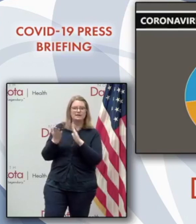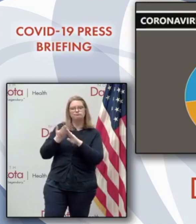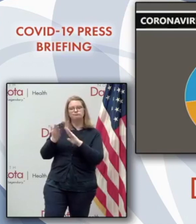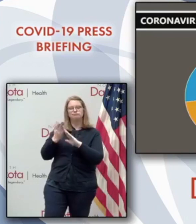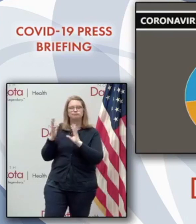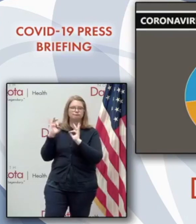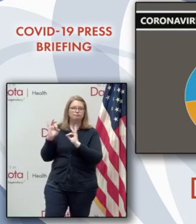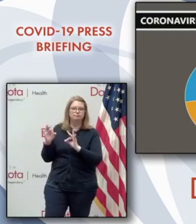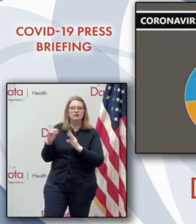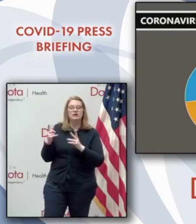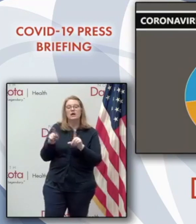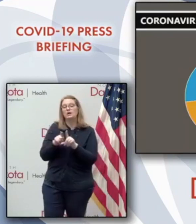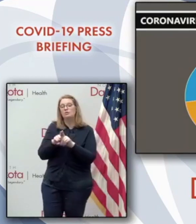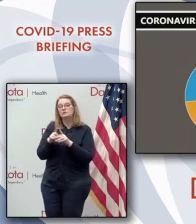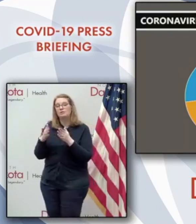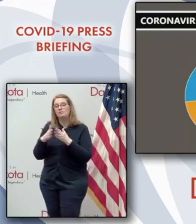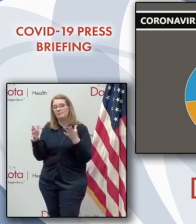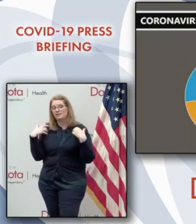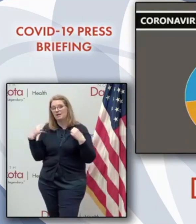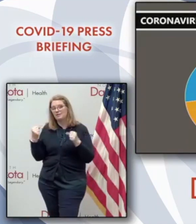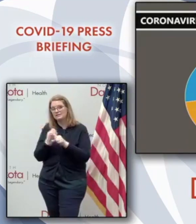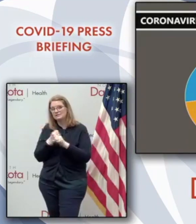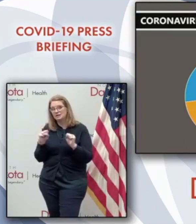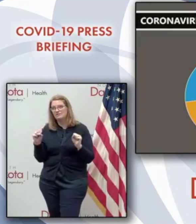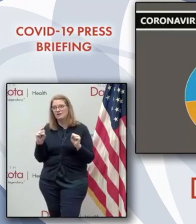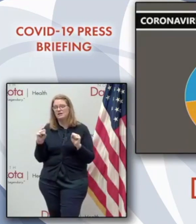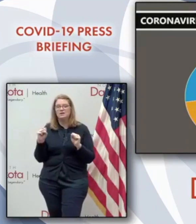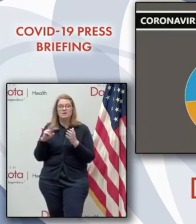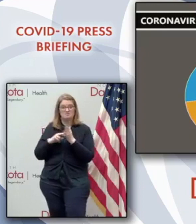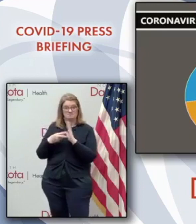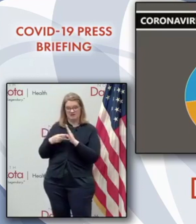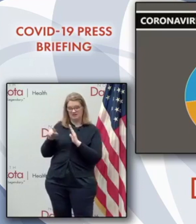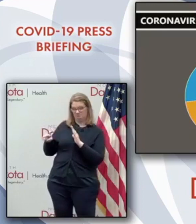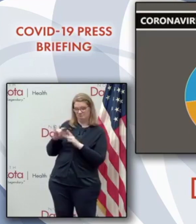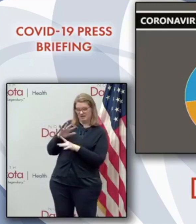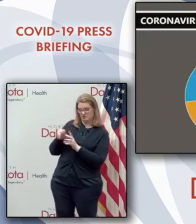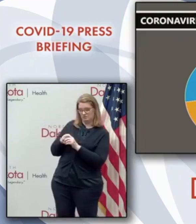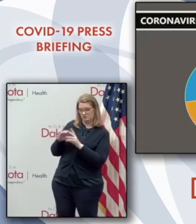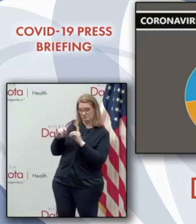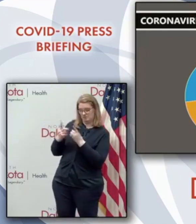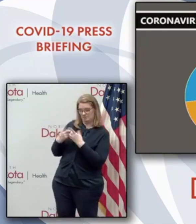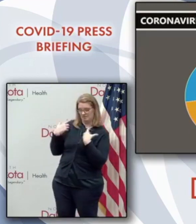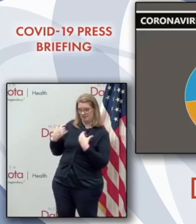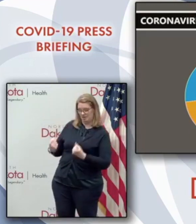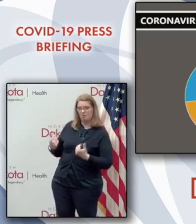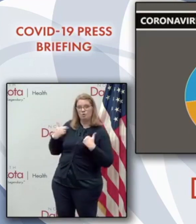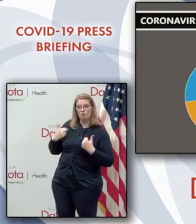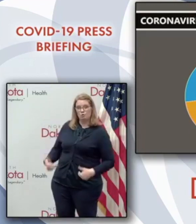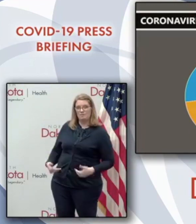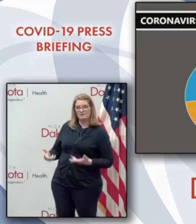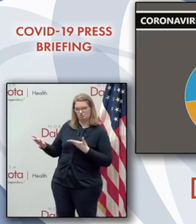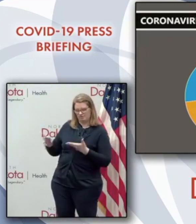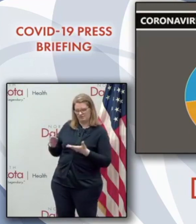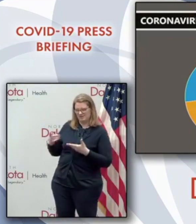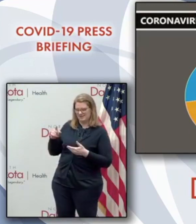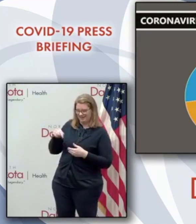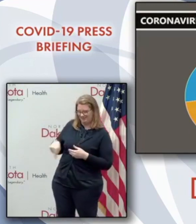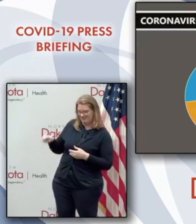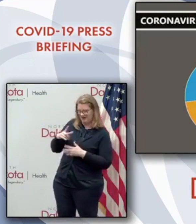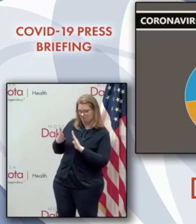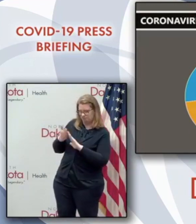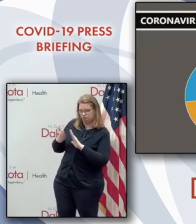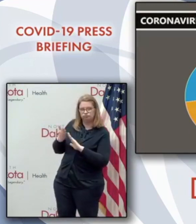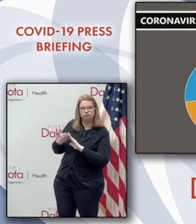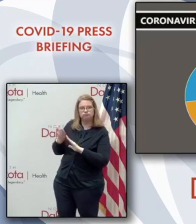public health and safety, that includes everything with the Department of Health and Human Services and everything we're doing on that right-hand side